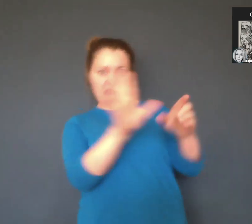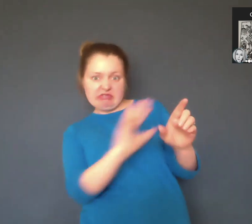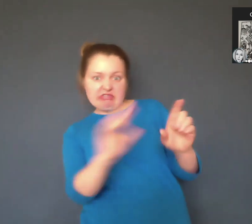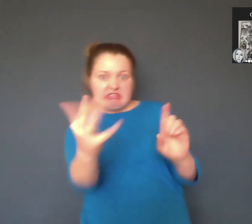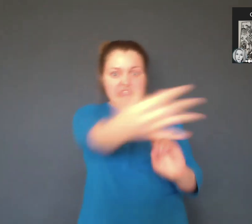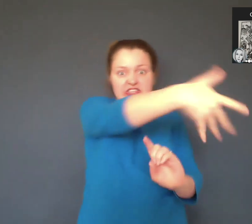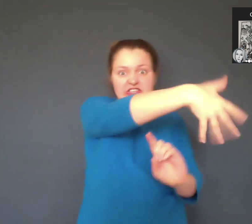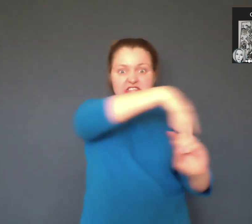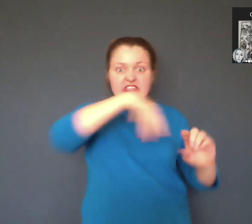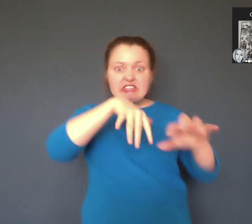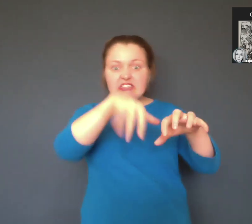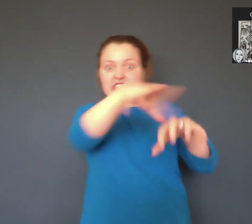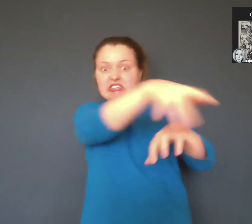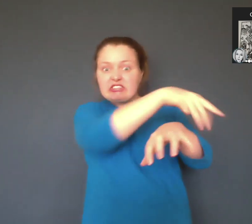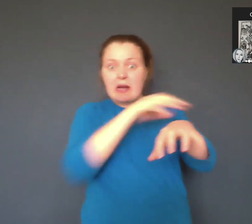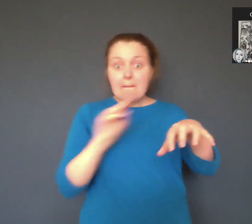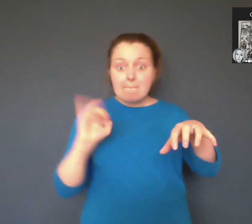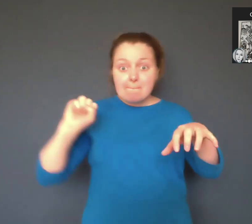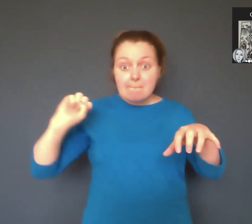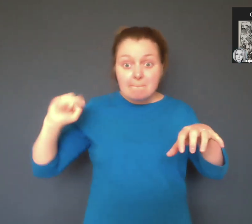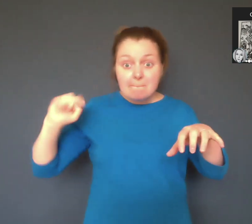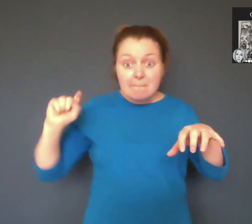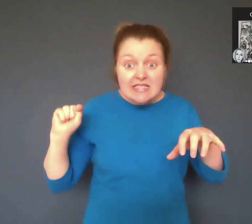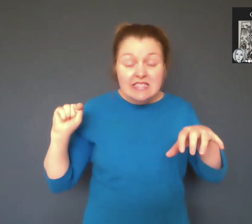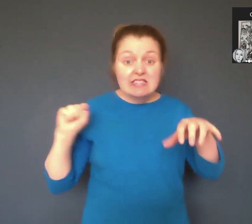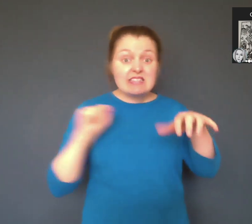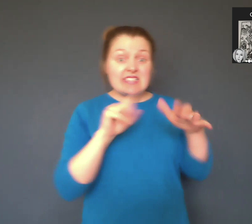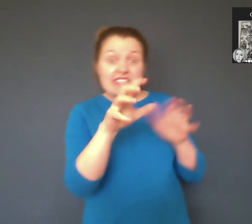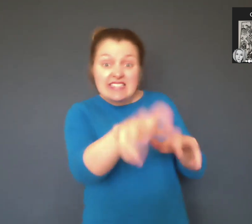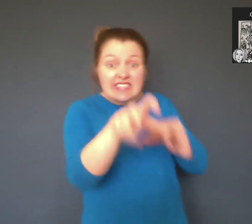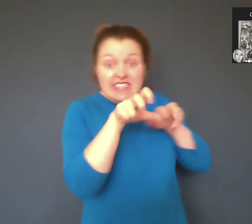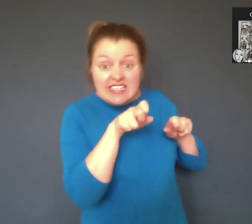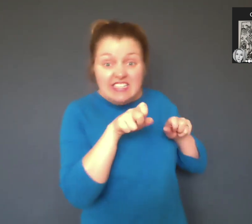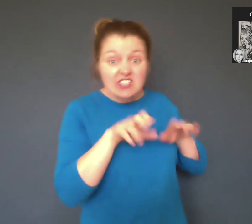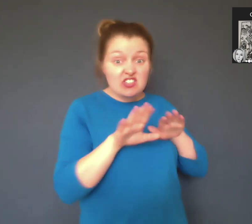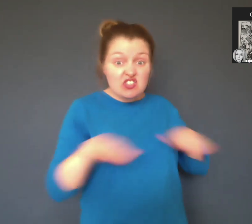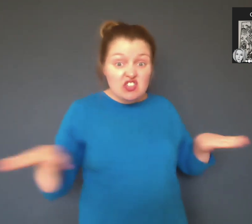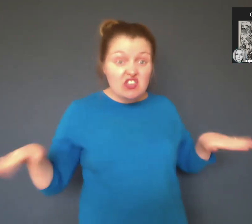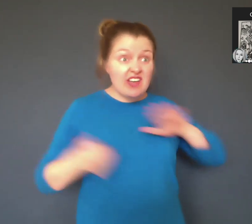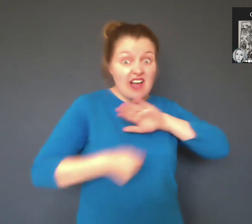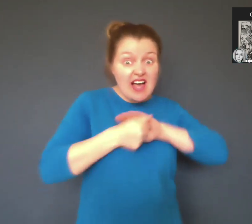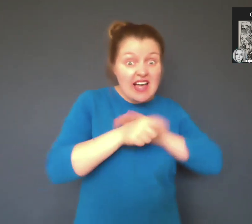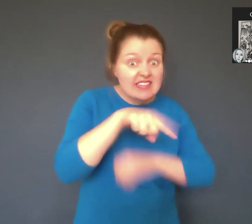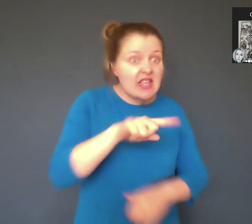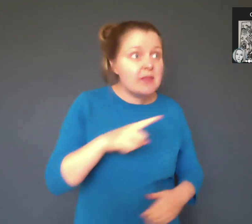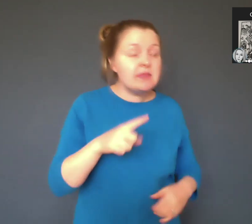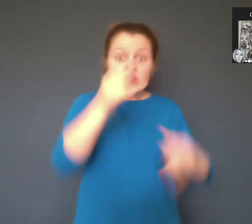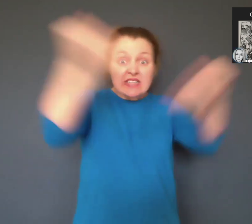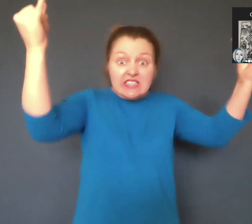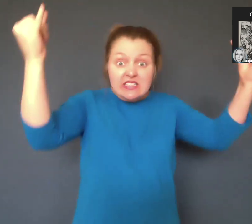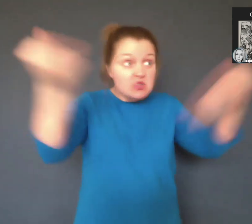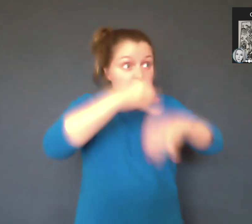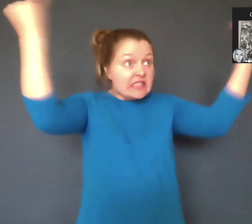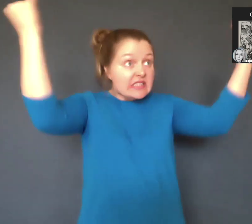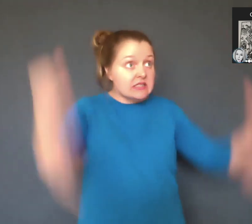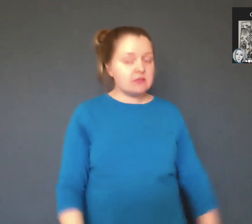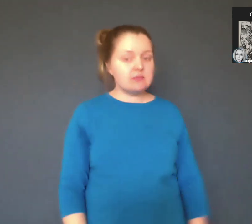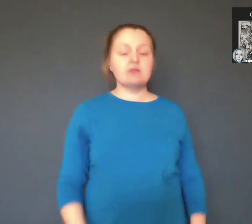Harvey's mother said. "We'll talk about this after we've eaten." They trudged home, ate, and discussed the whole problem again,